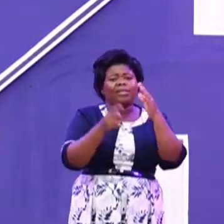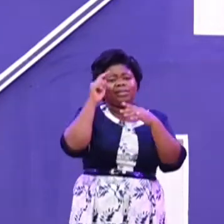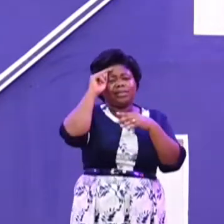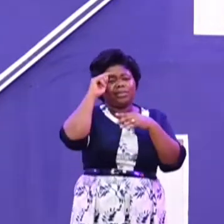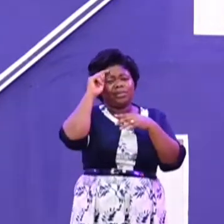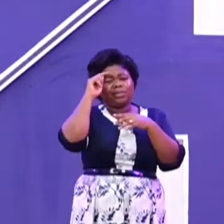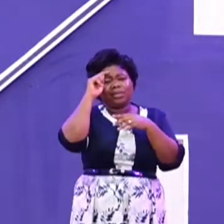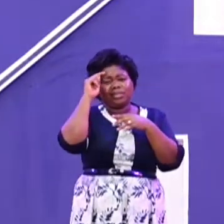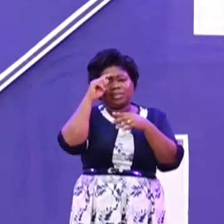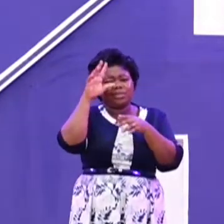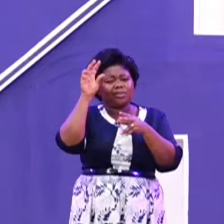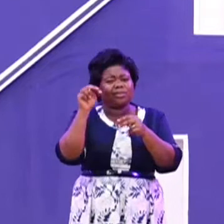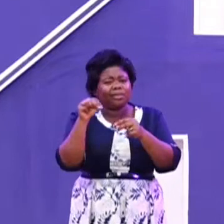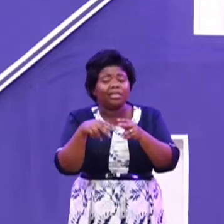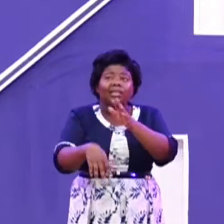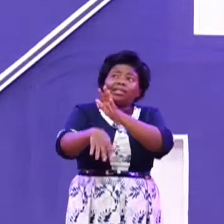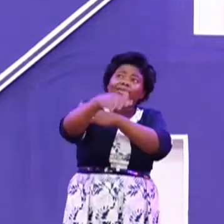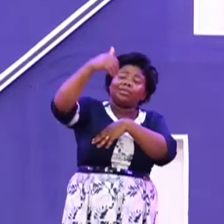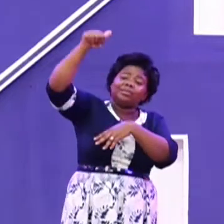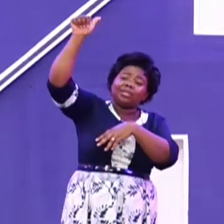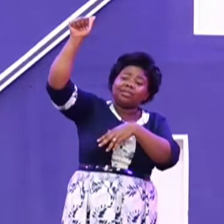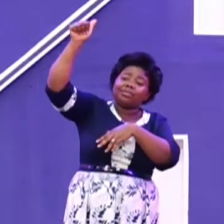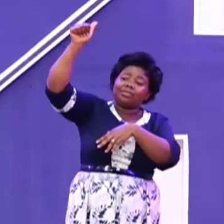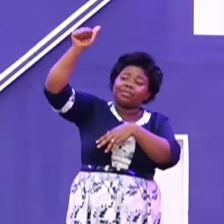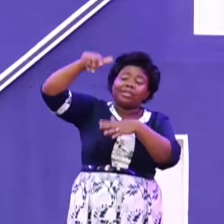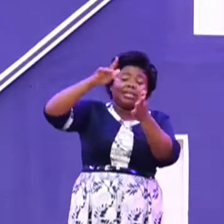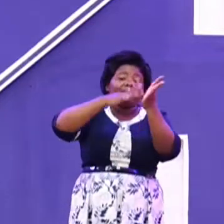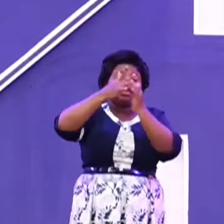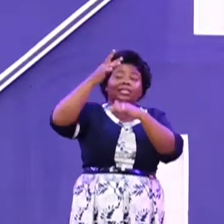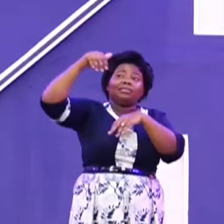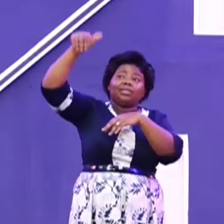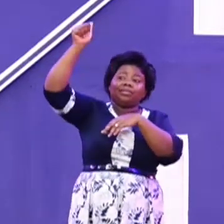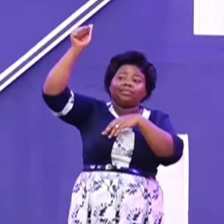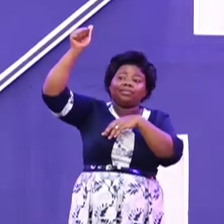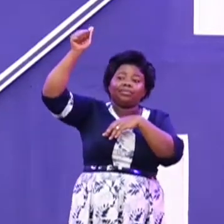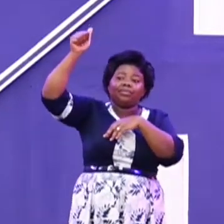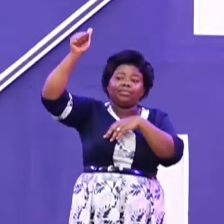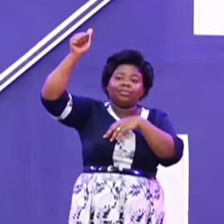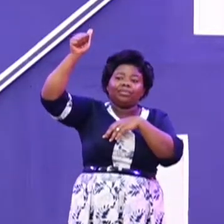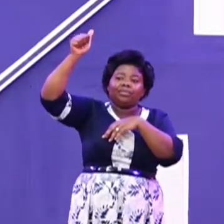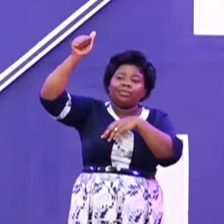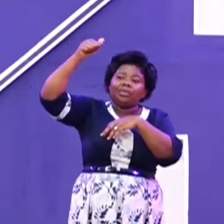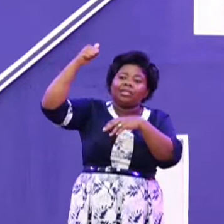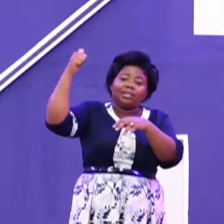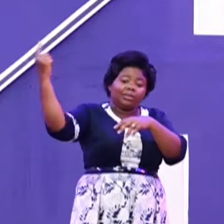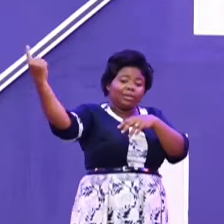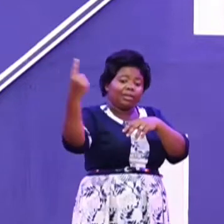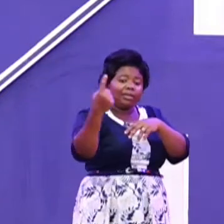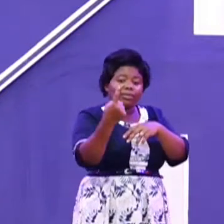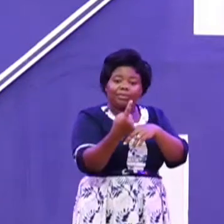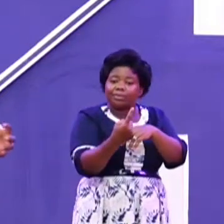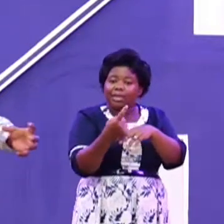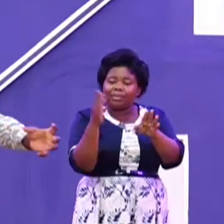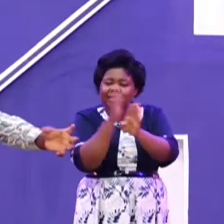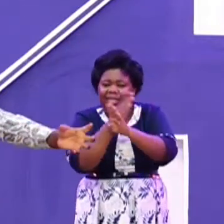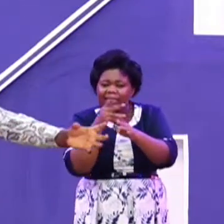What makes you think that God himself, that Jesus himself, will not be in this